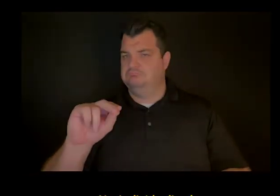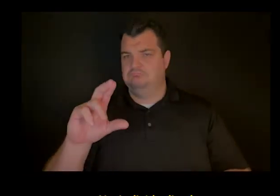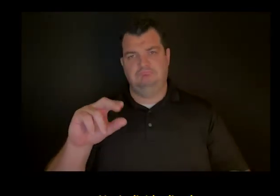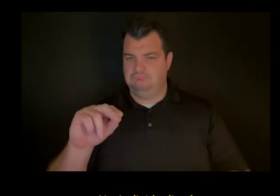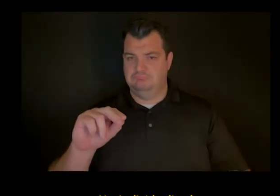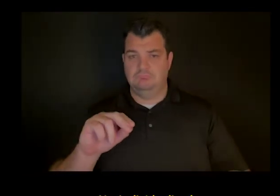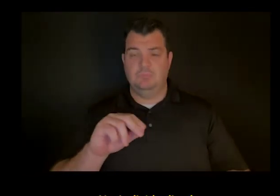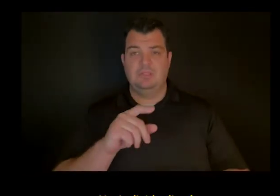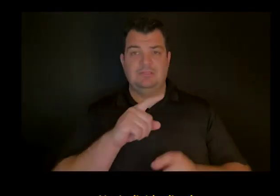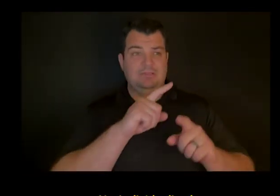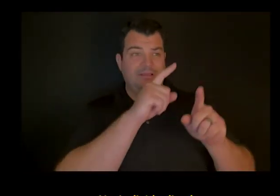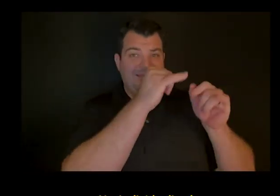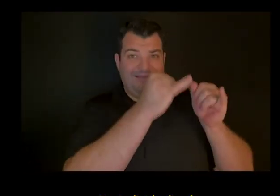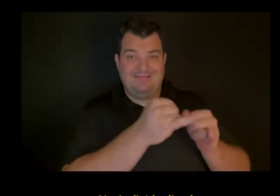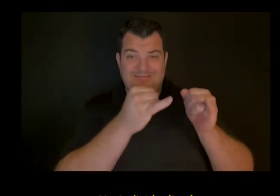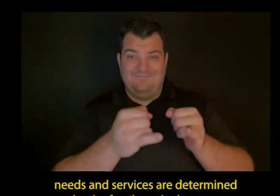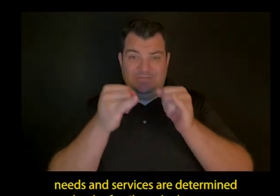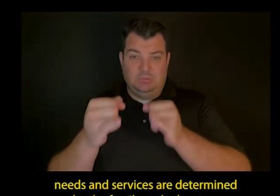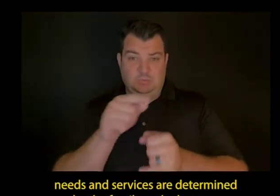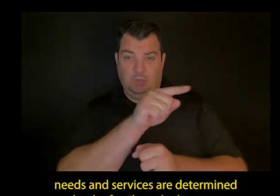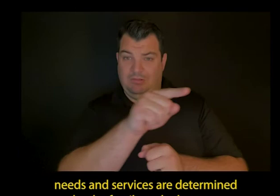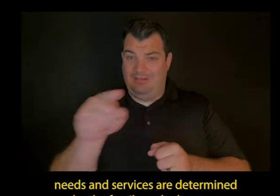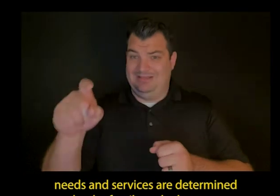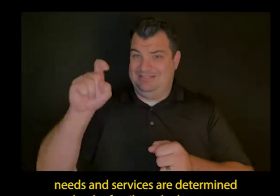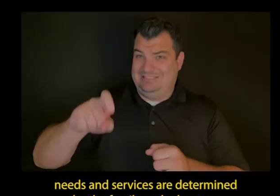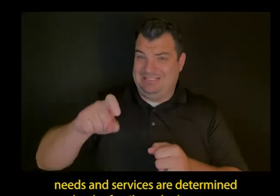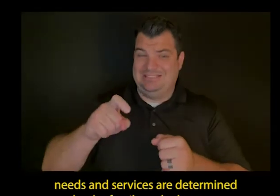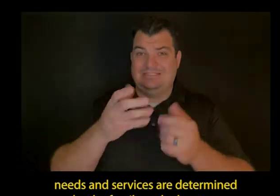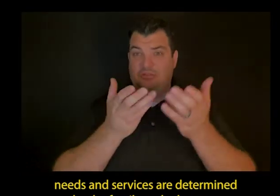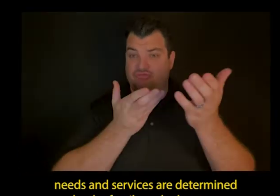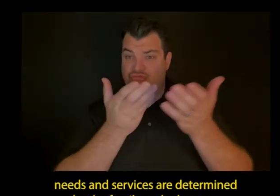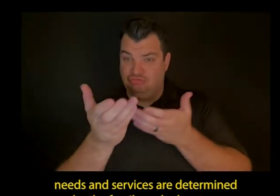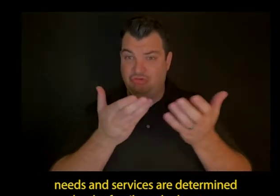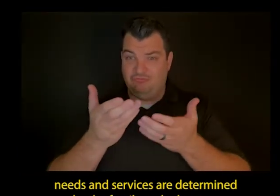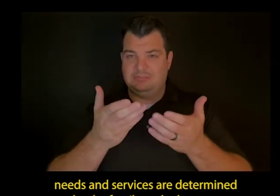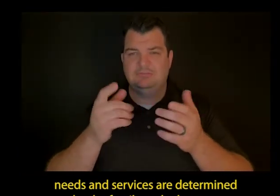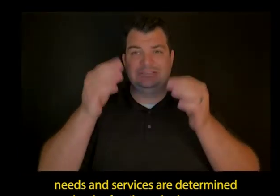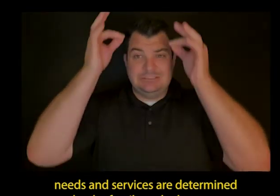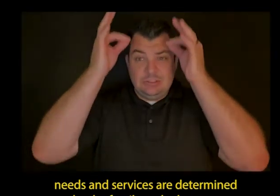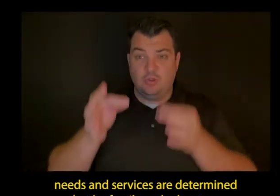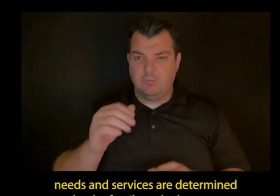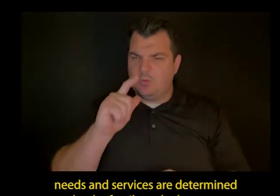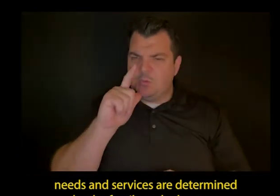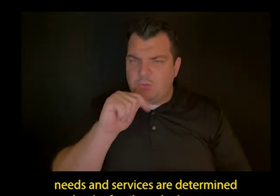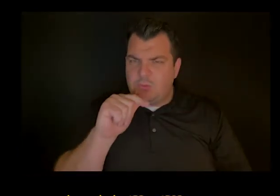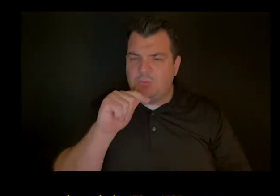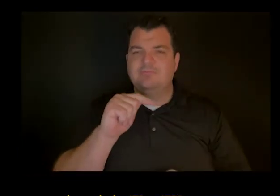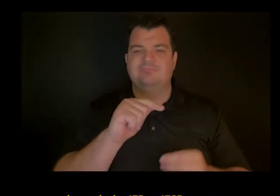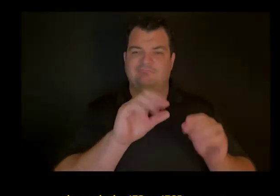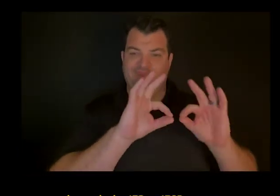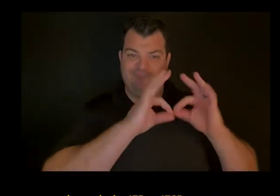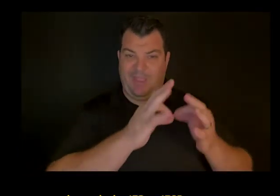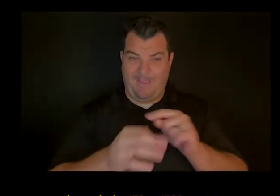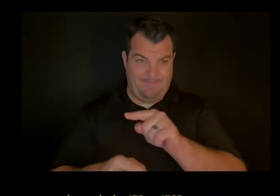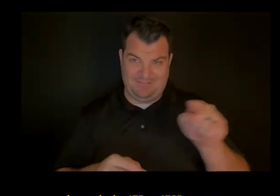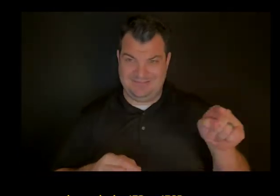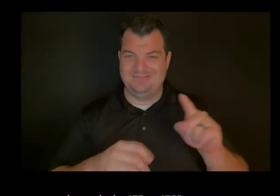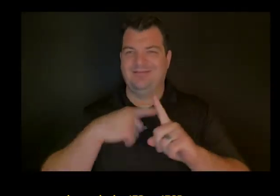No. Individualized needs and services are determined by the family and educators through the IEP or